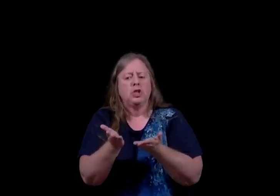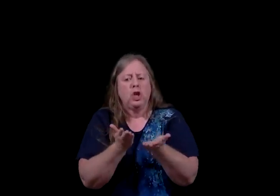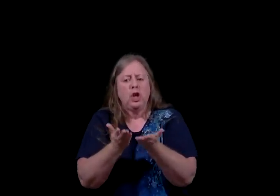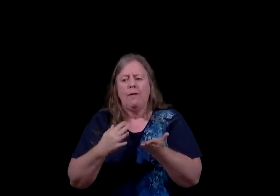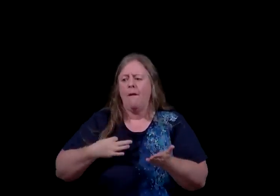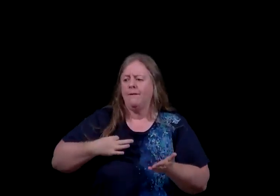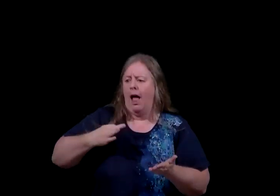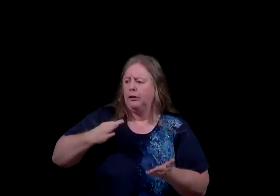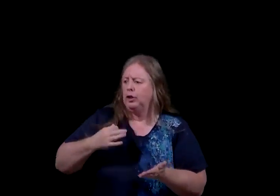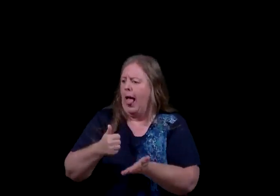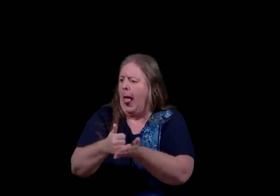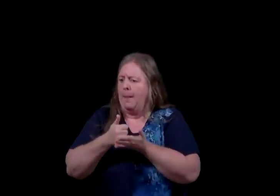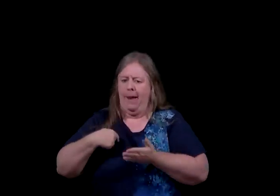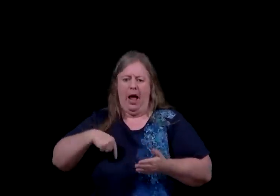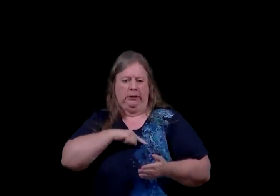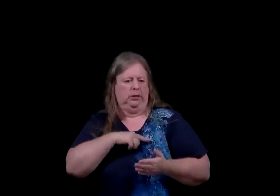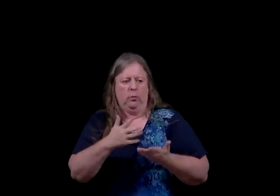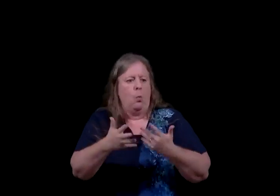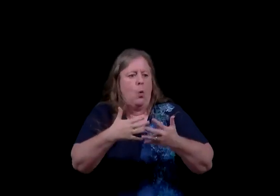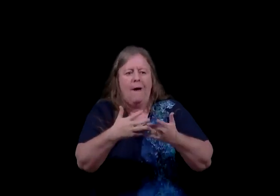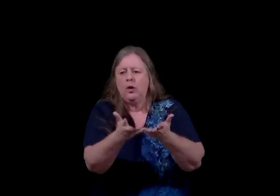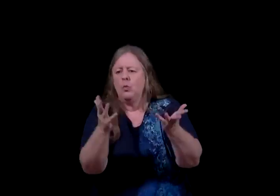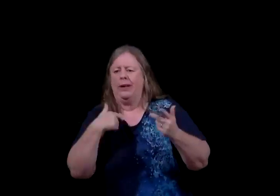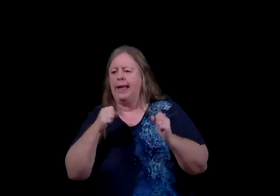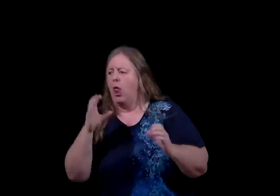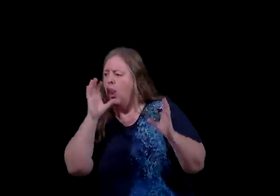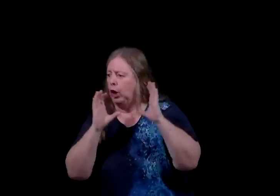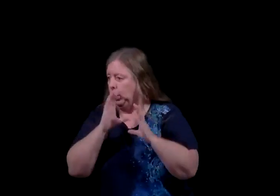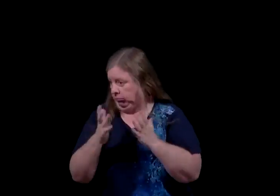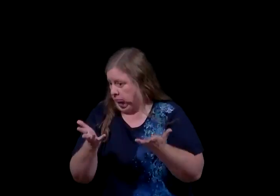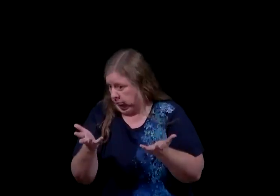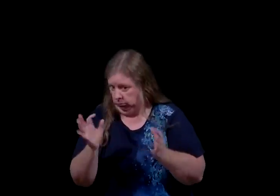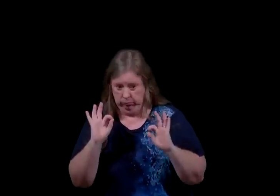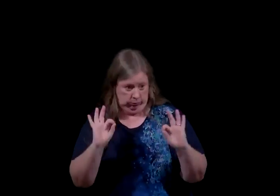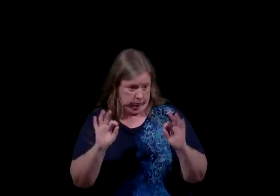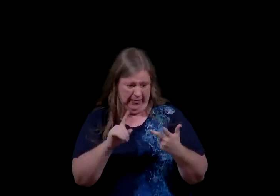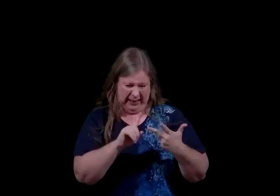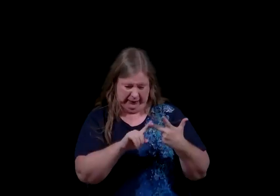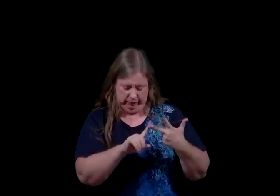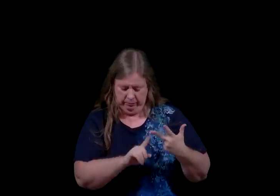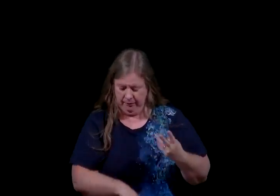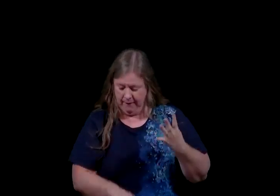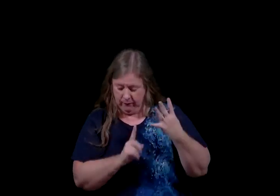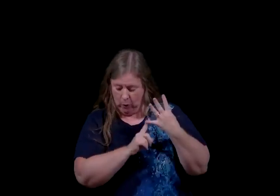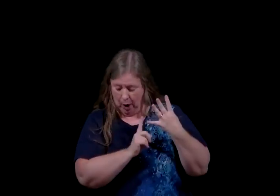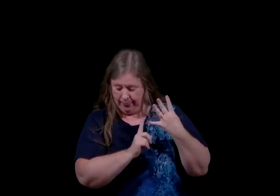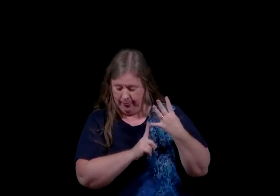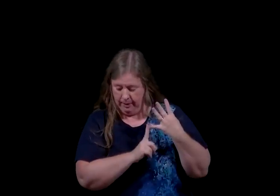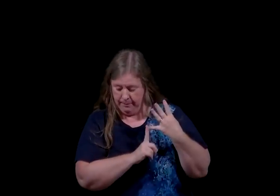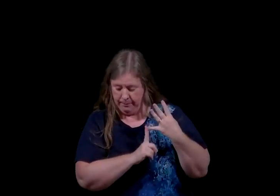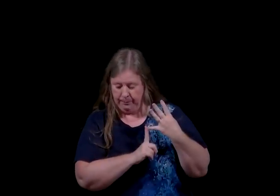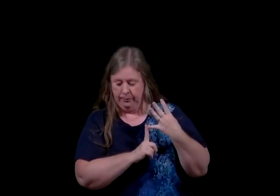work. Or else you can help serve. That would be another option. Look for ways to serve here at church.